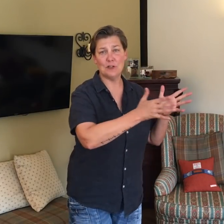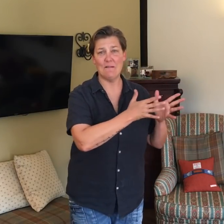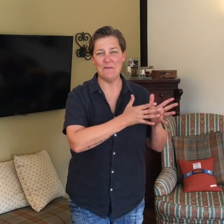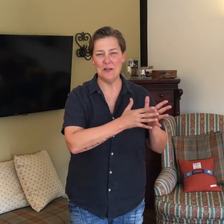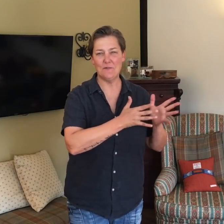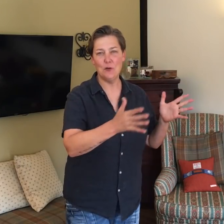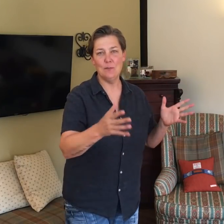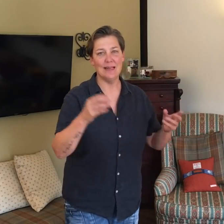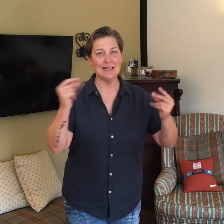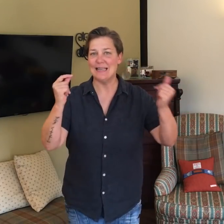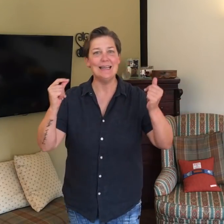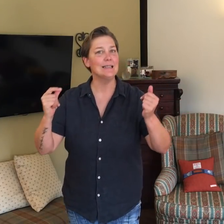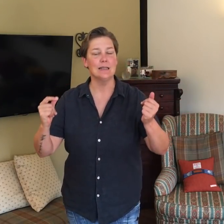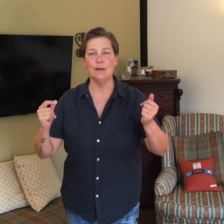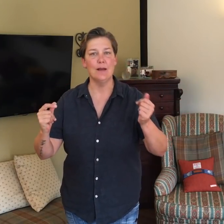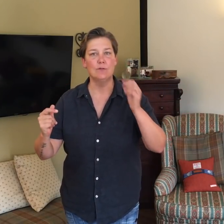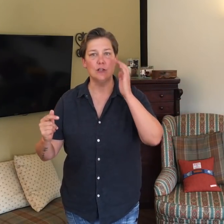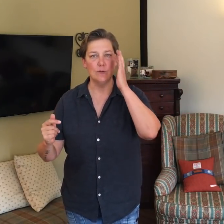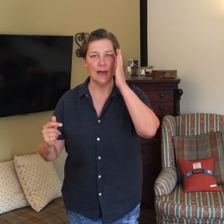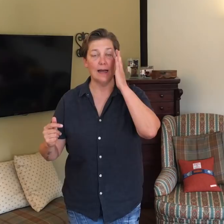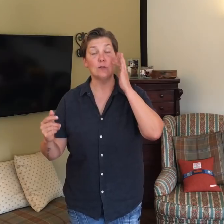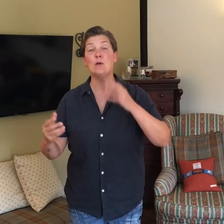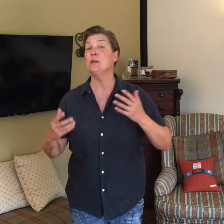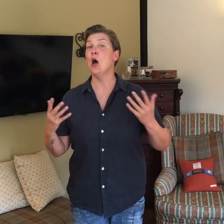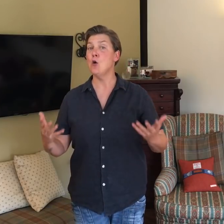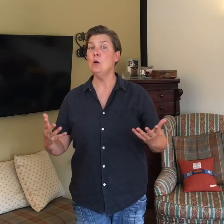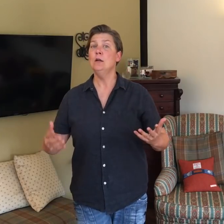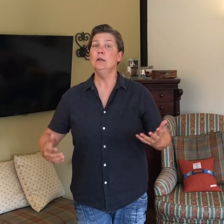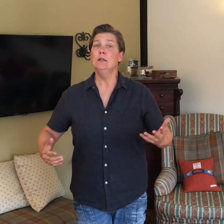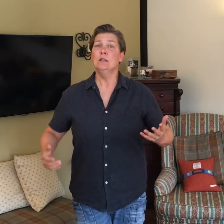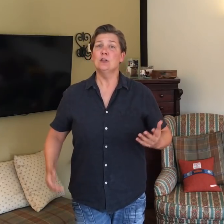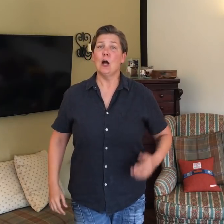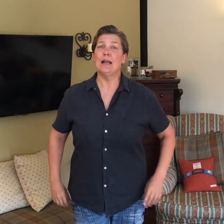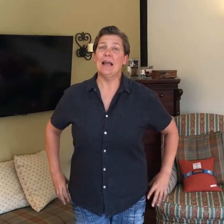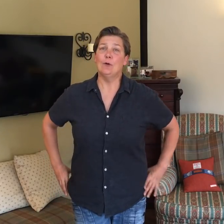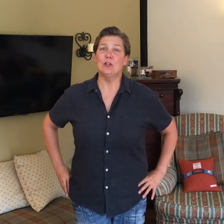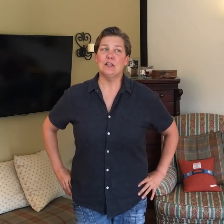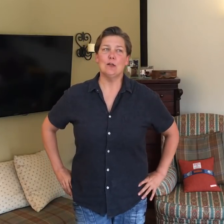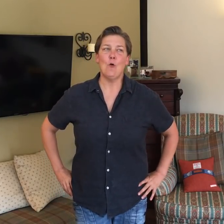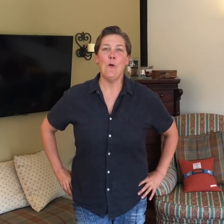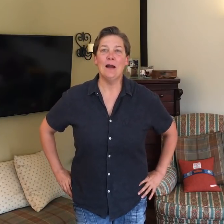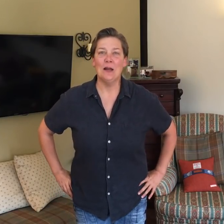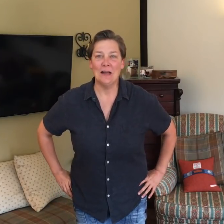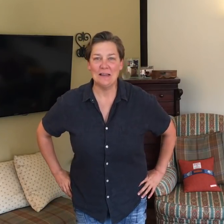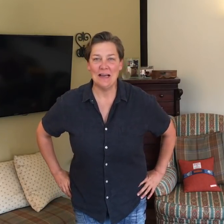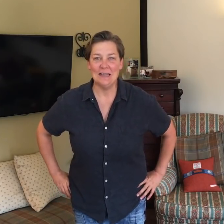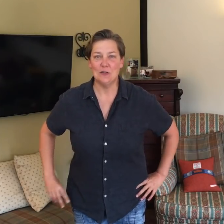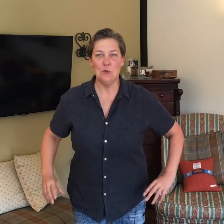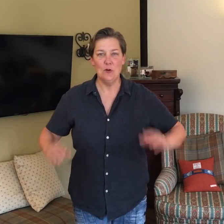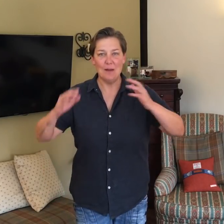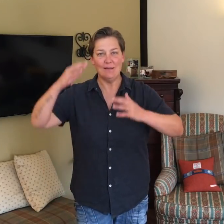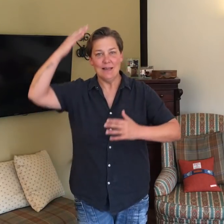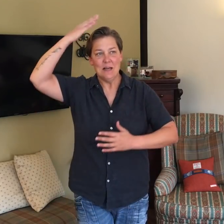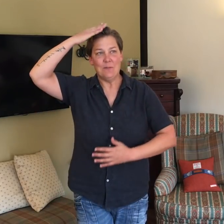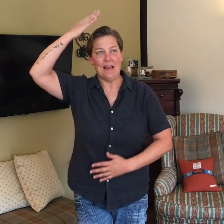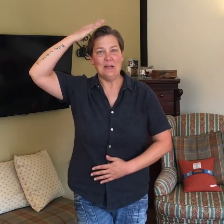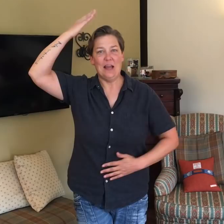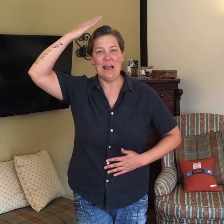that first few minutes and instantly be able to do that. As we know, sign language isn't quite like that. It's all a bit patting your head